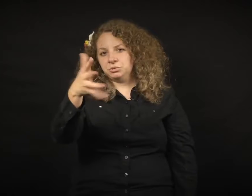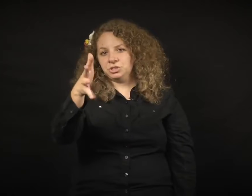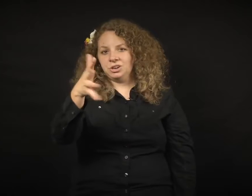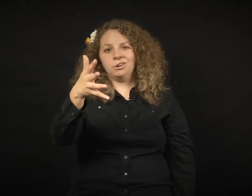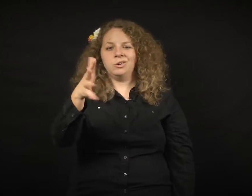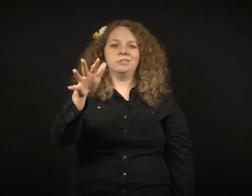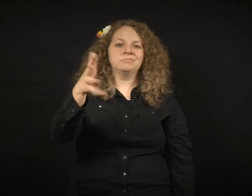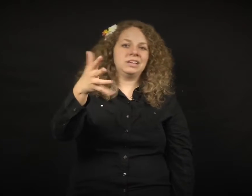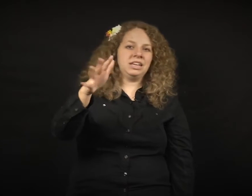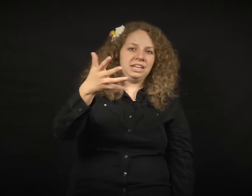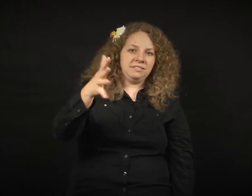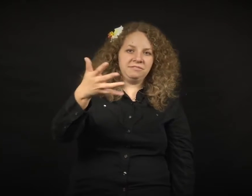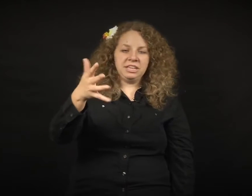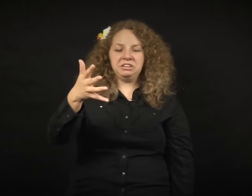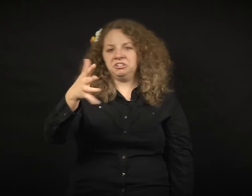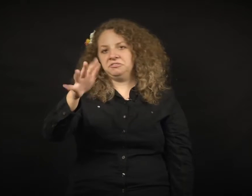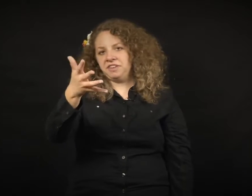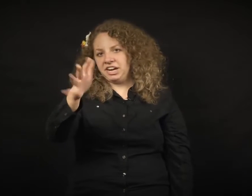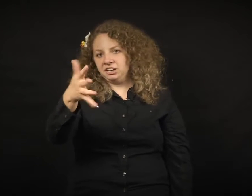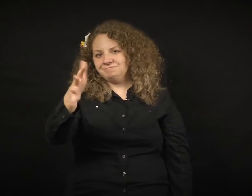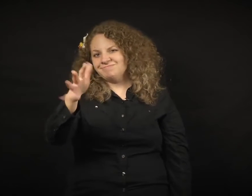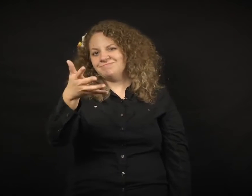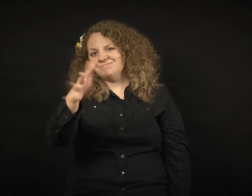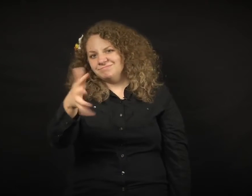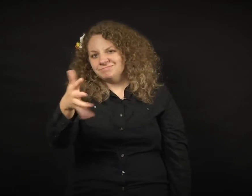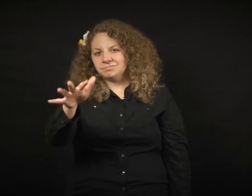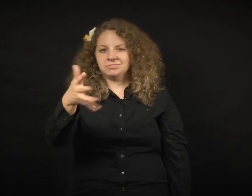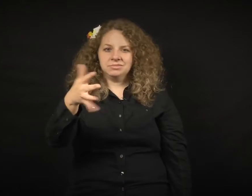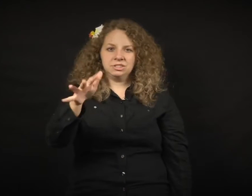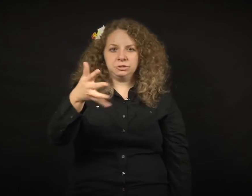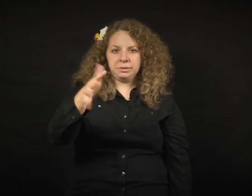So-so or kind of iffy or fair. A little bit.